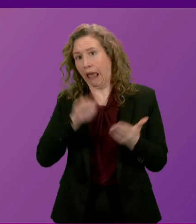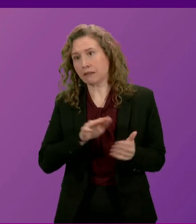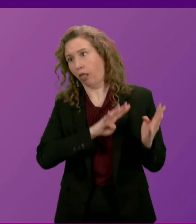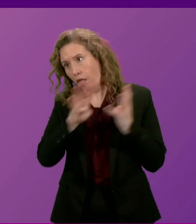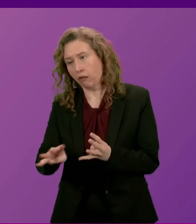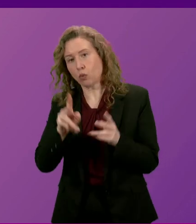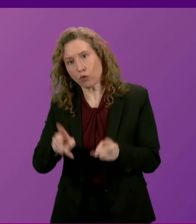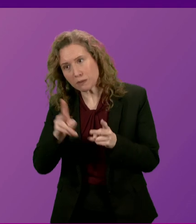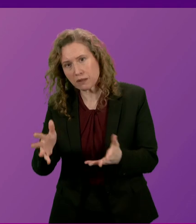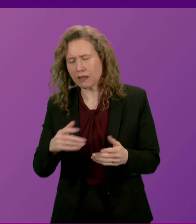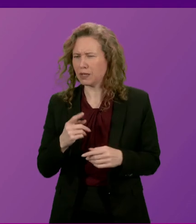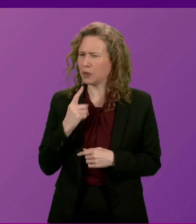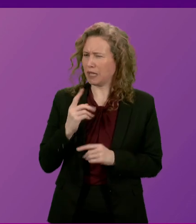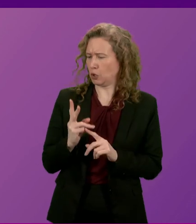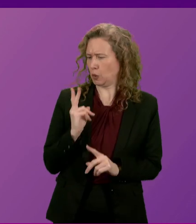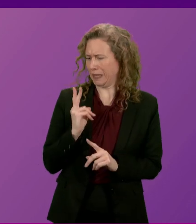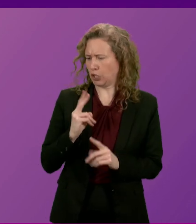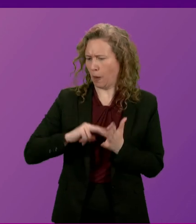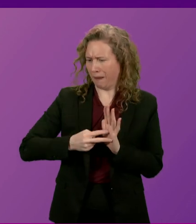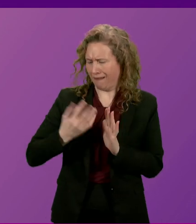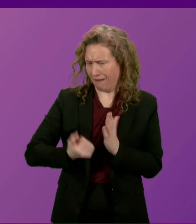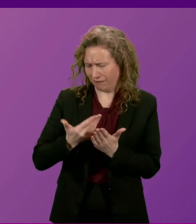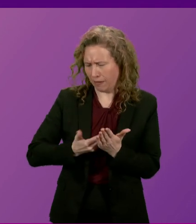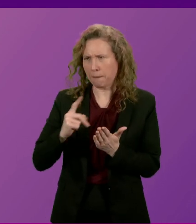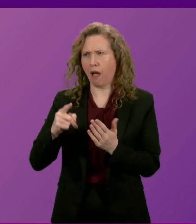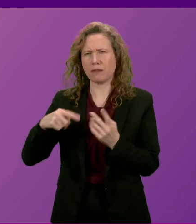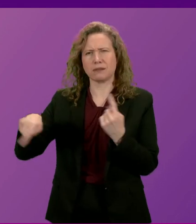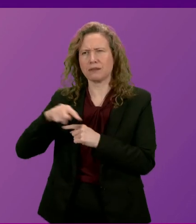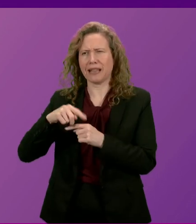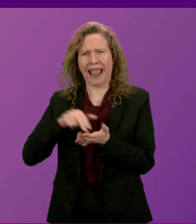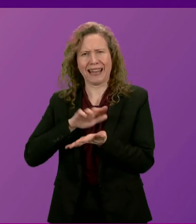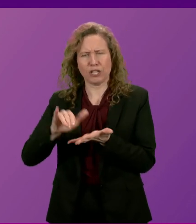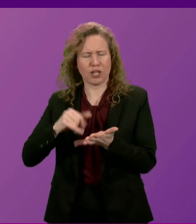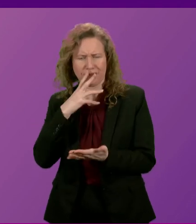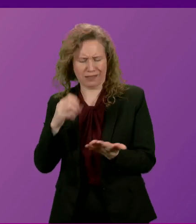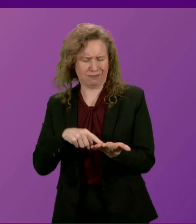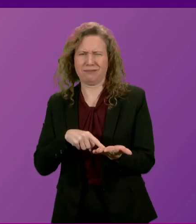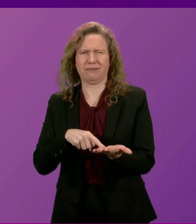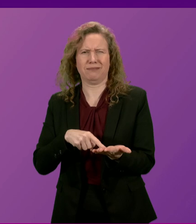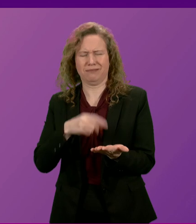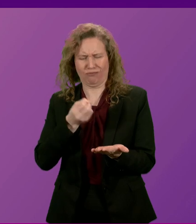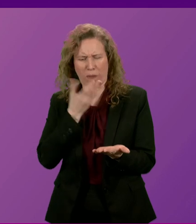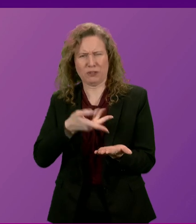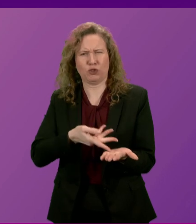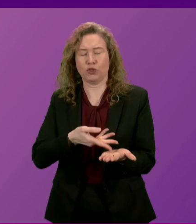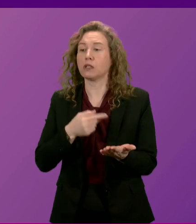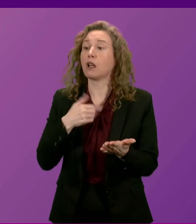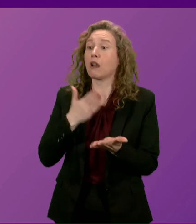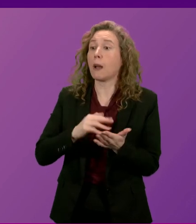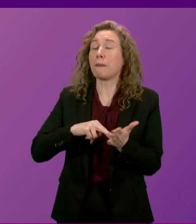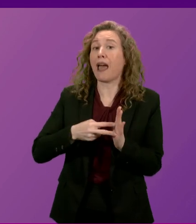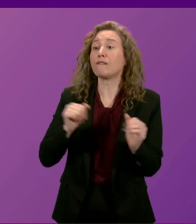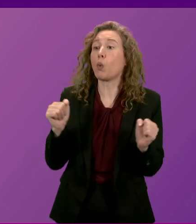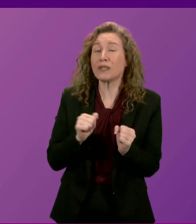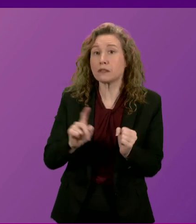plan 2 weeks ago, but has already been dismissed by key figures in our NHS. And rather than an actual plan for winter, they are